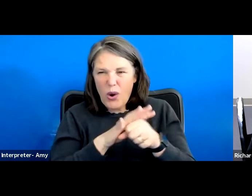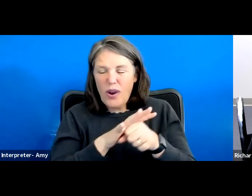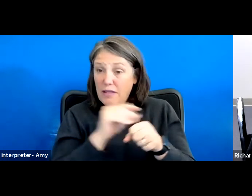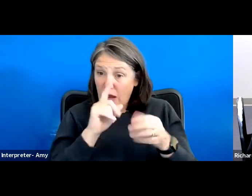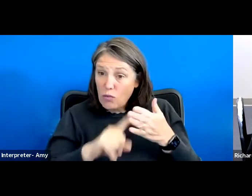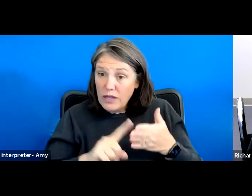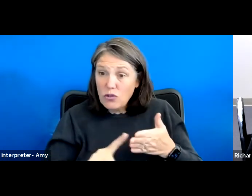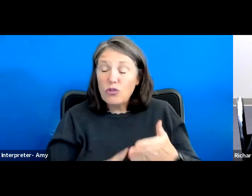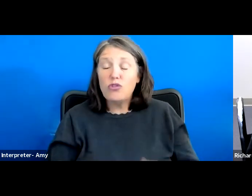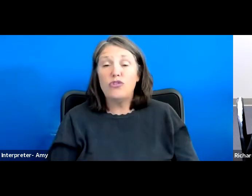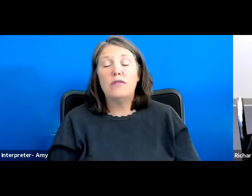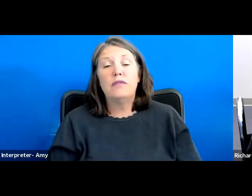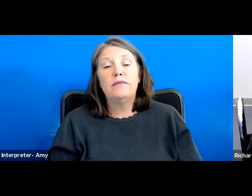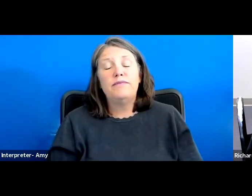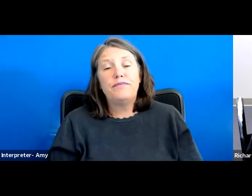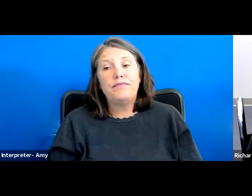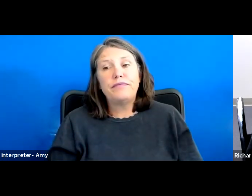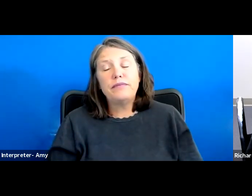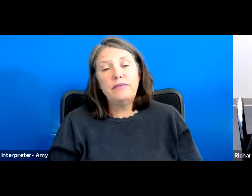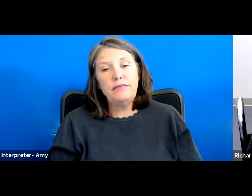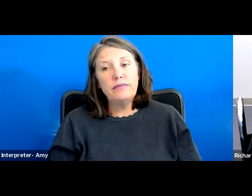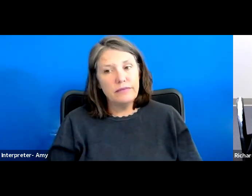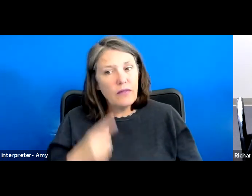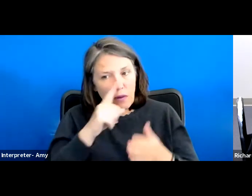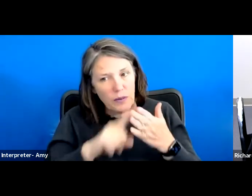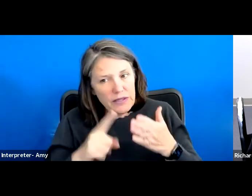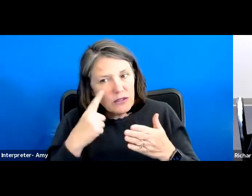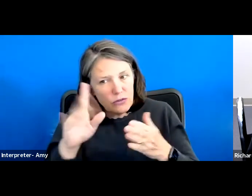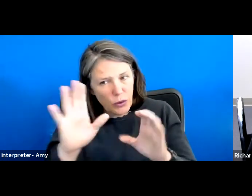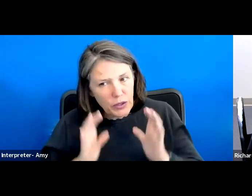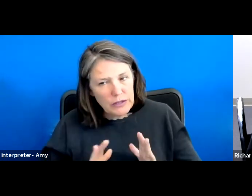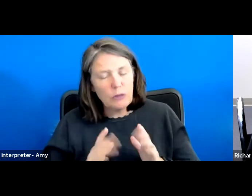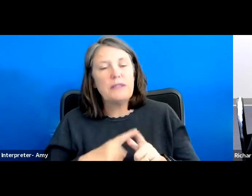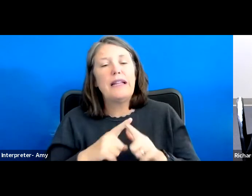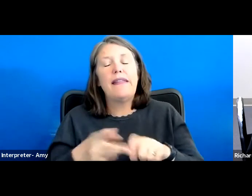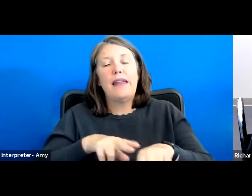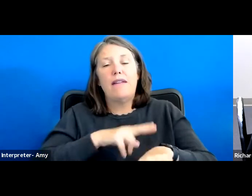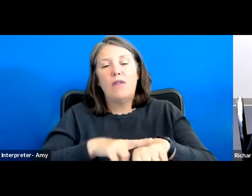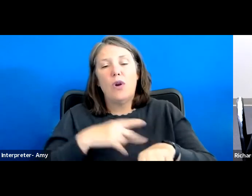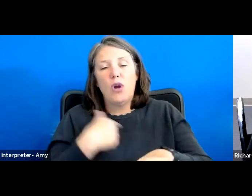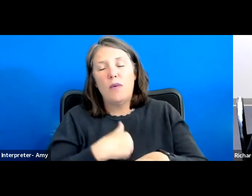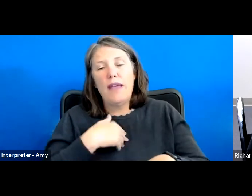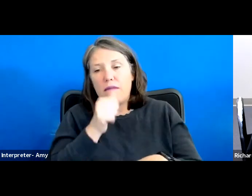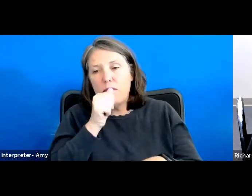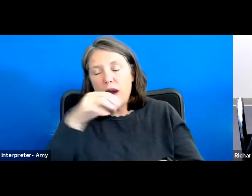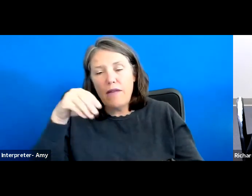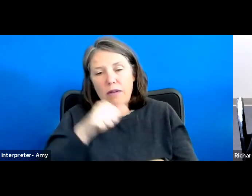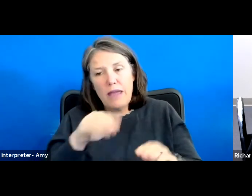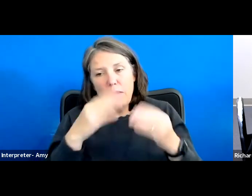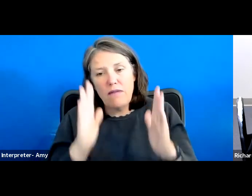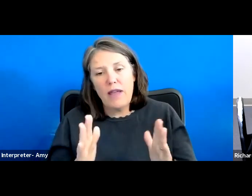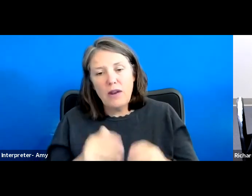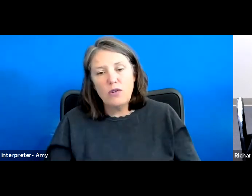research those resources for your consumers. And then of course we have the private pay providers.